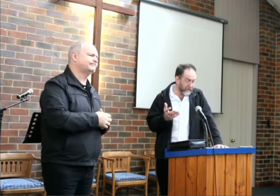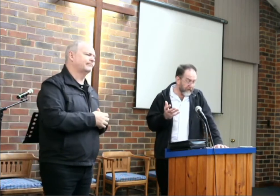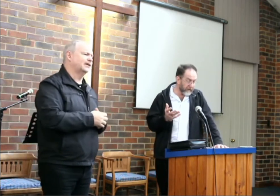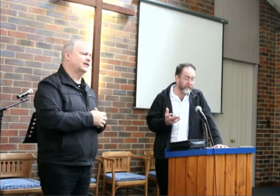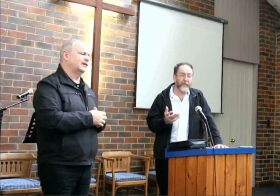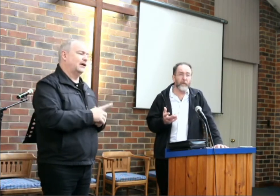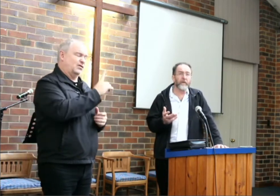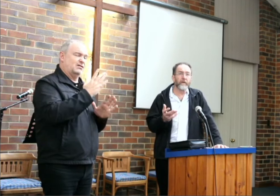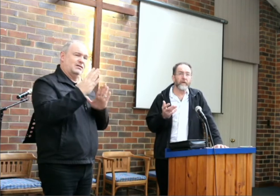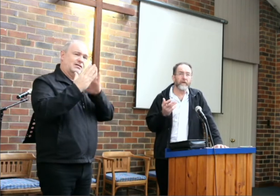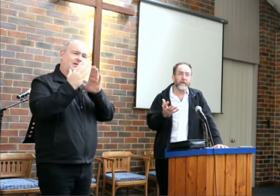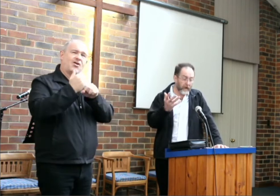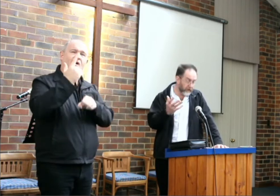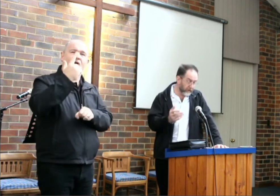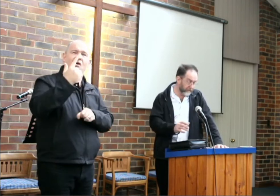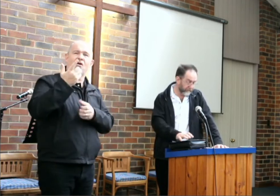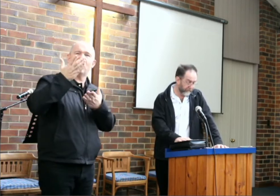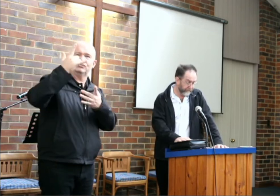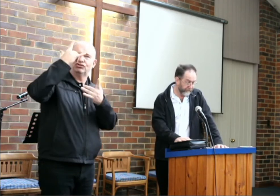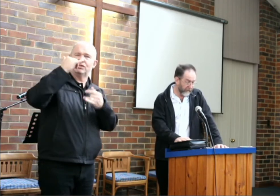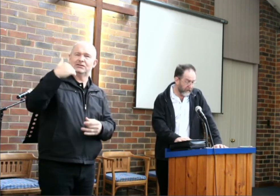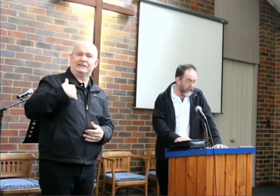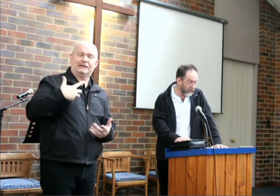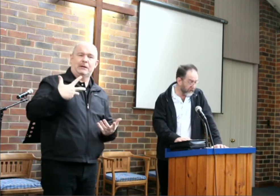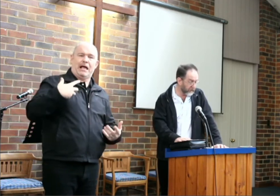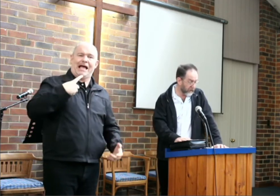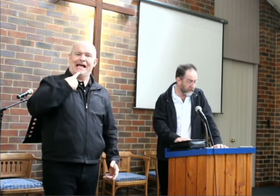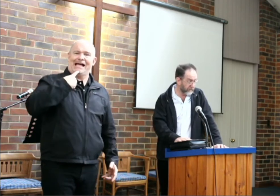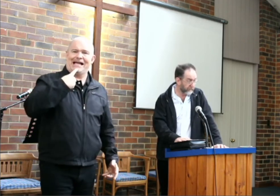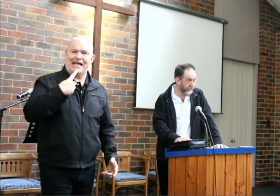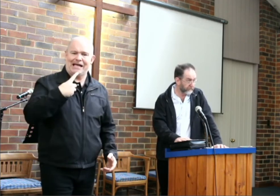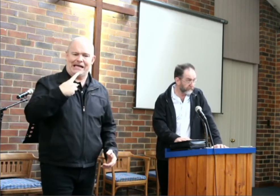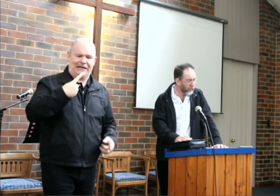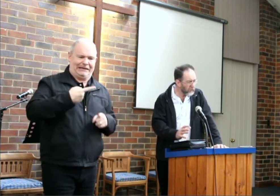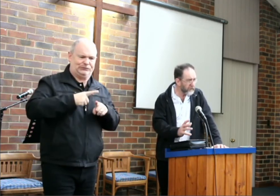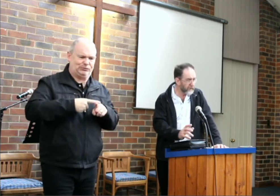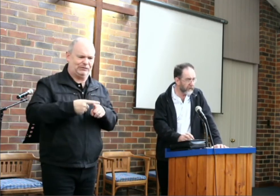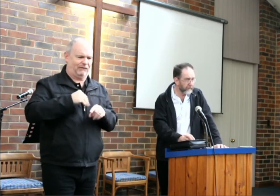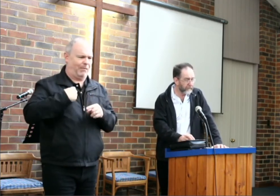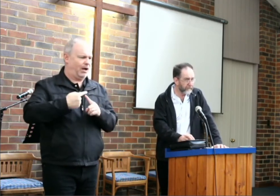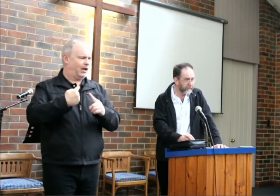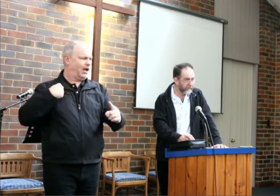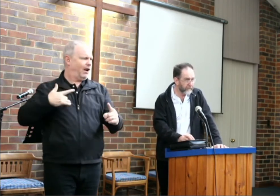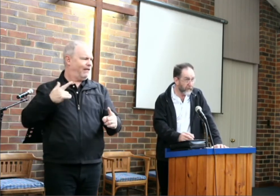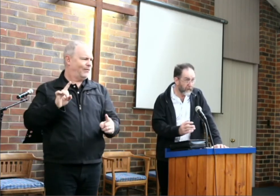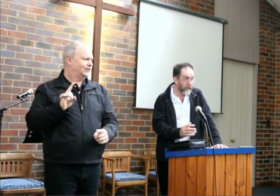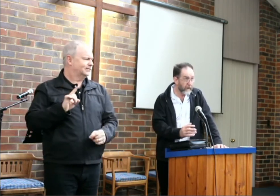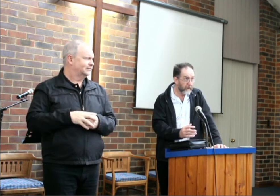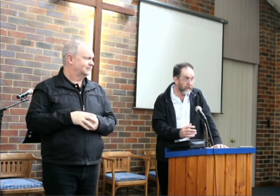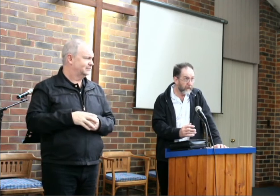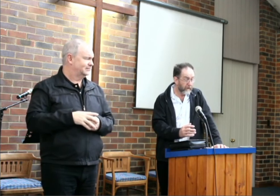your defense before the judge, that just judge? What will you say? You